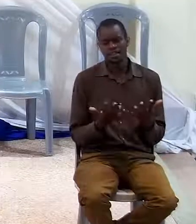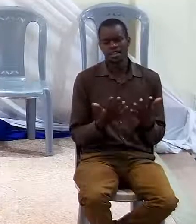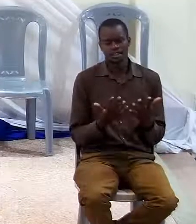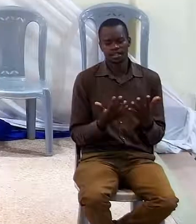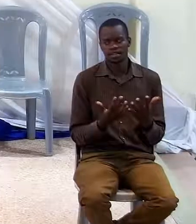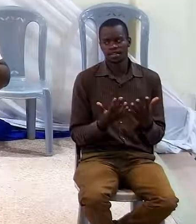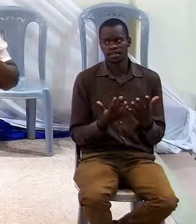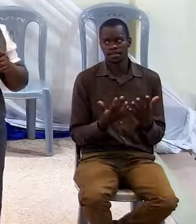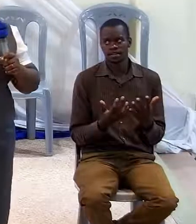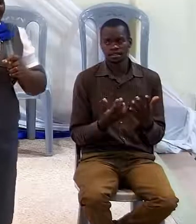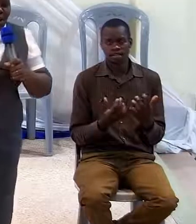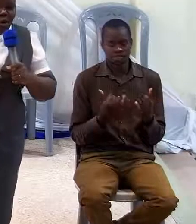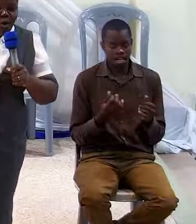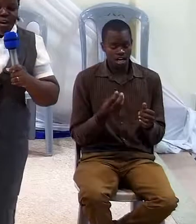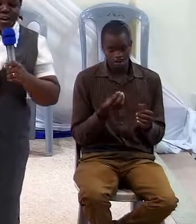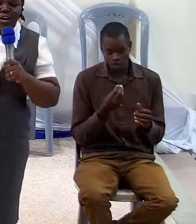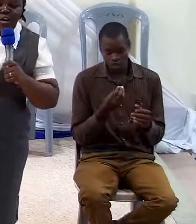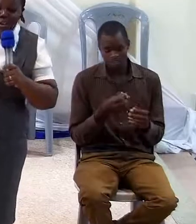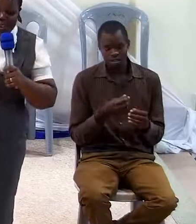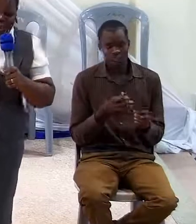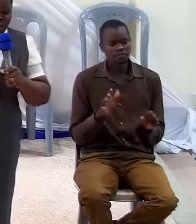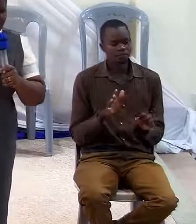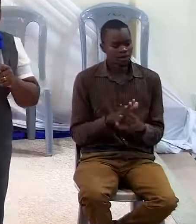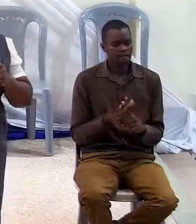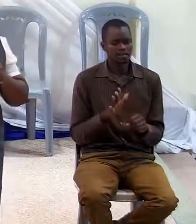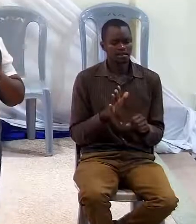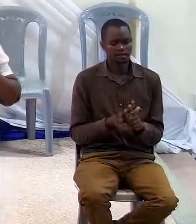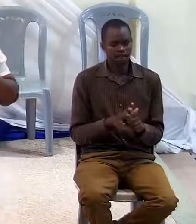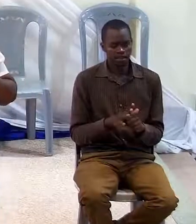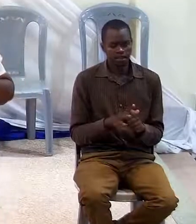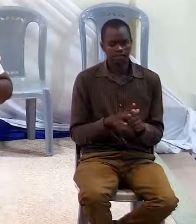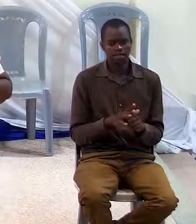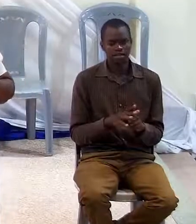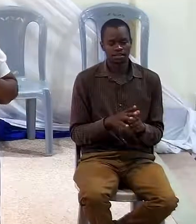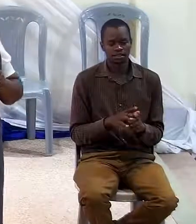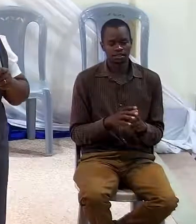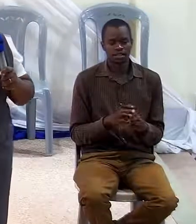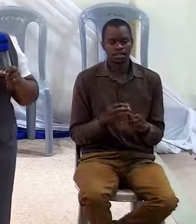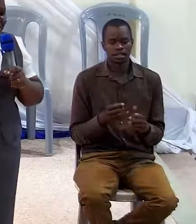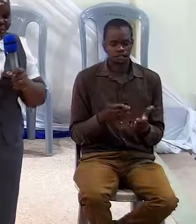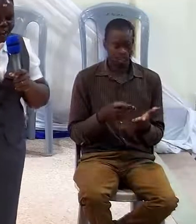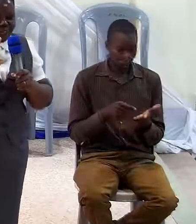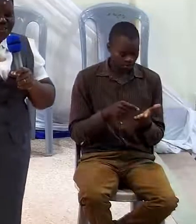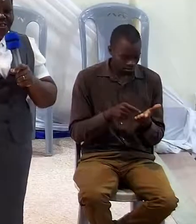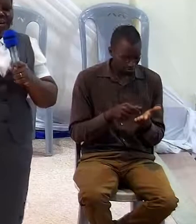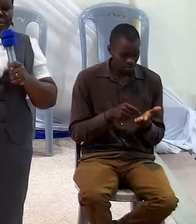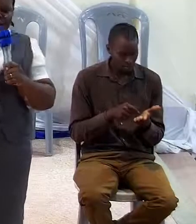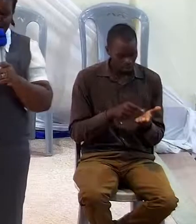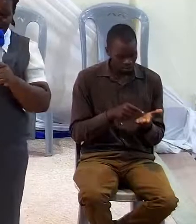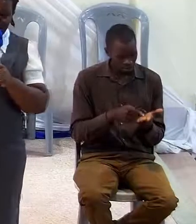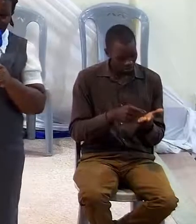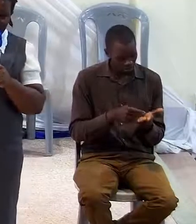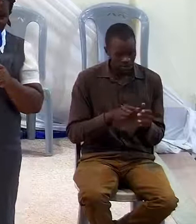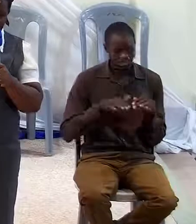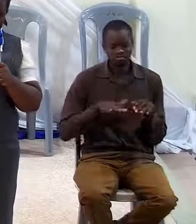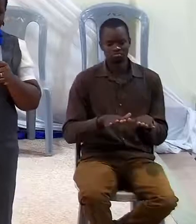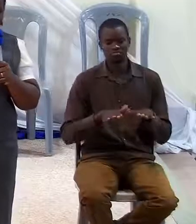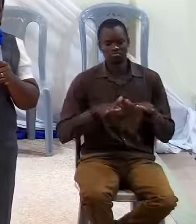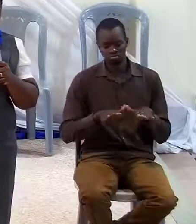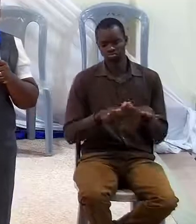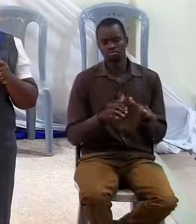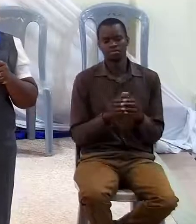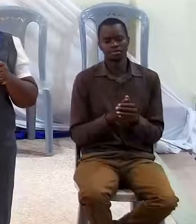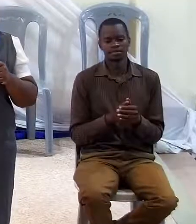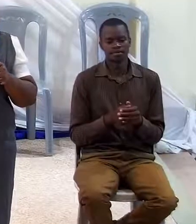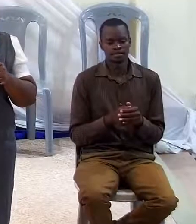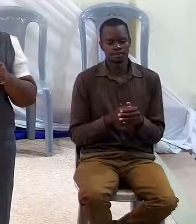whole wheat 5 chapati. That one again, you are doing harm to